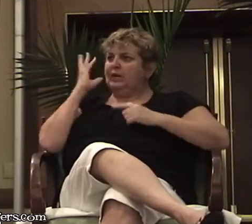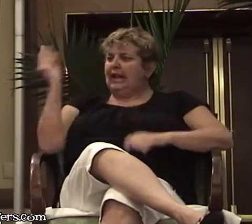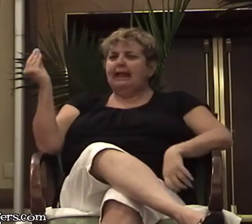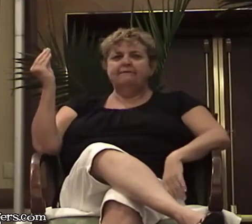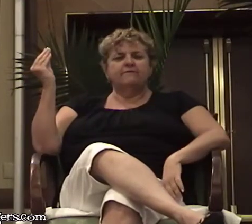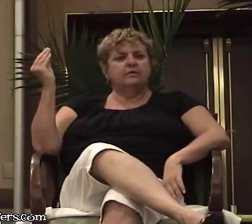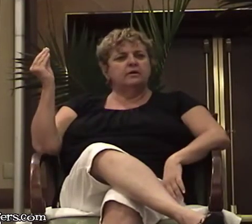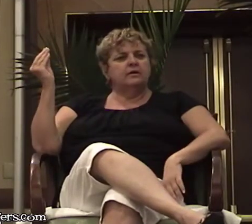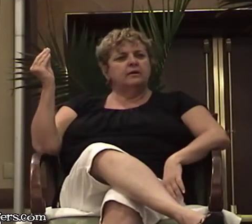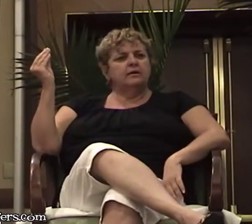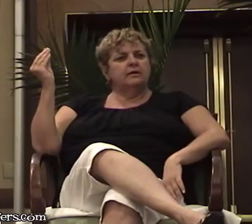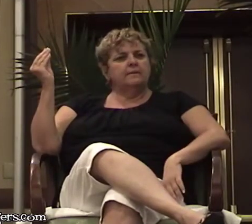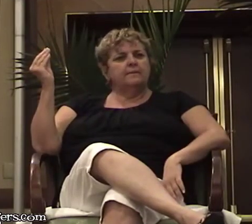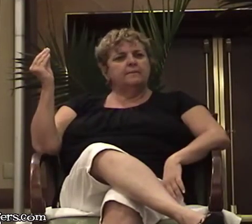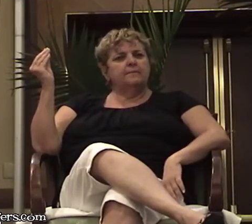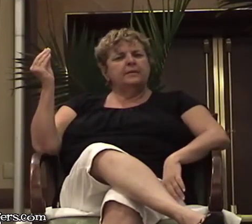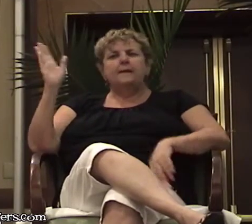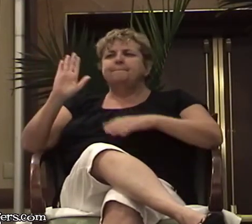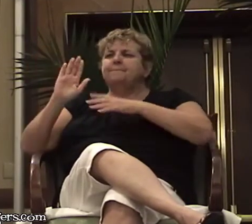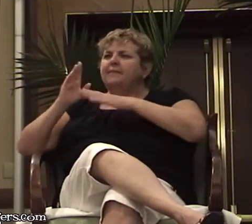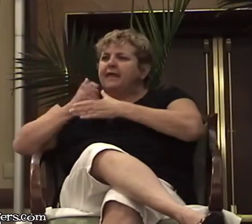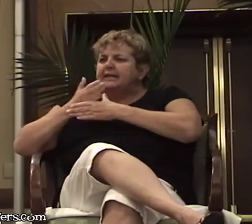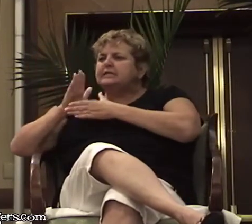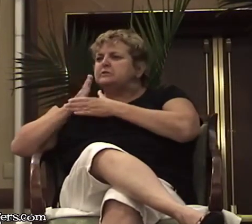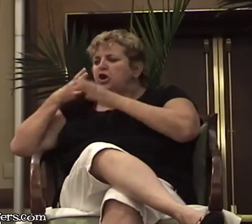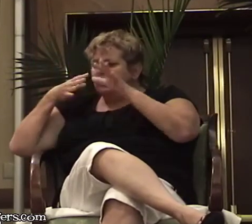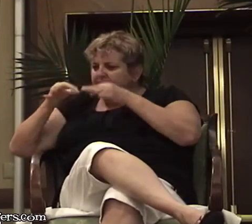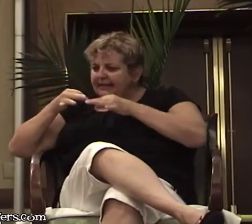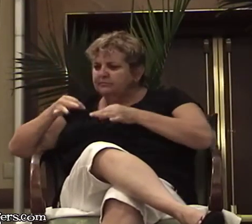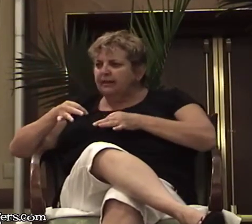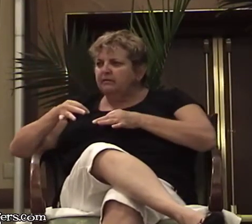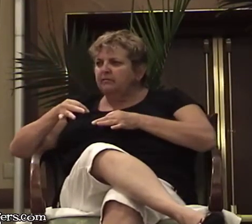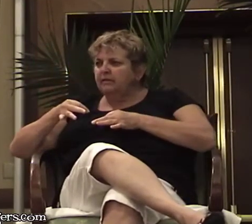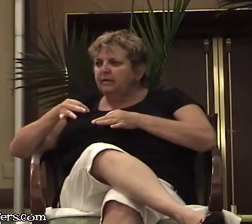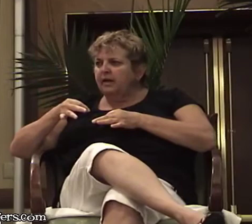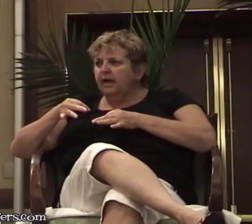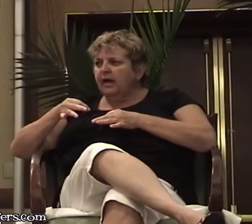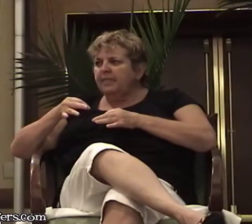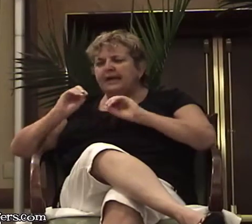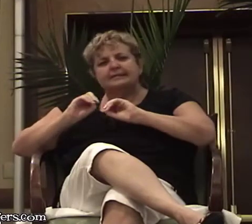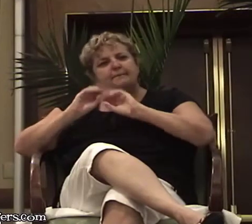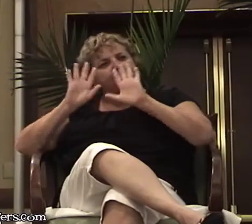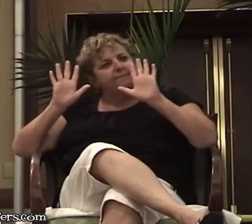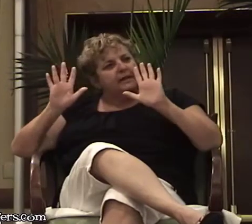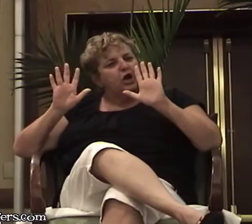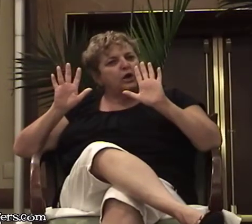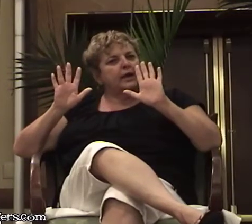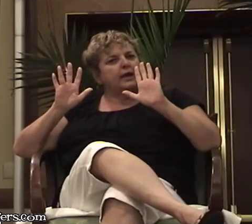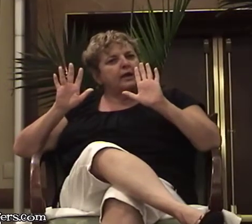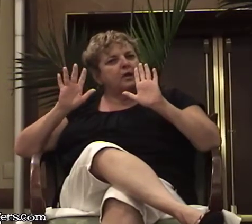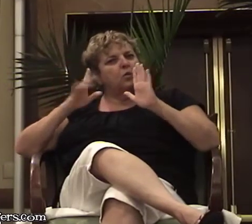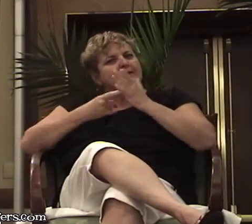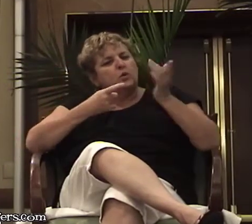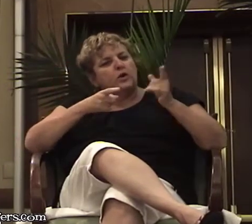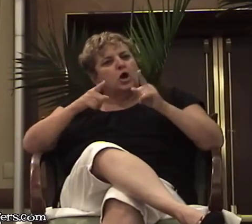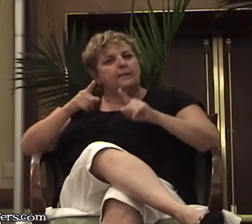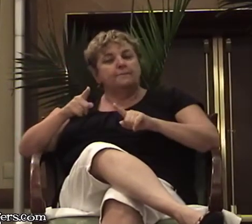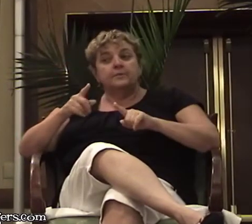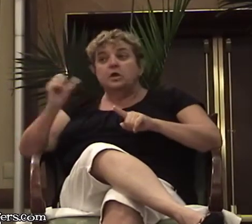Thank God those people shared that stuff with me and gave me a clear view of what it was going on. So I come back, y'all, June the